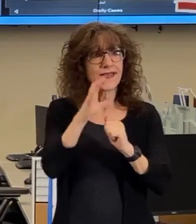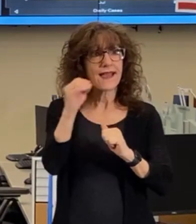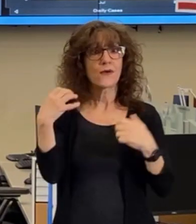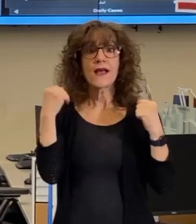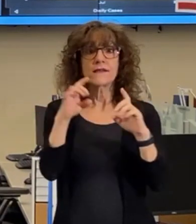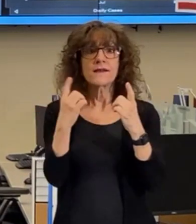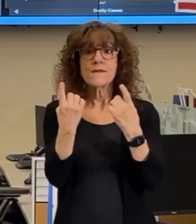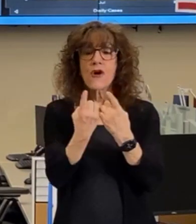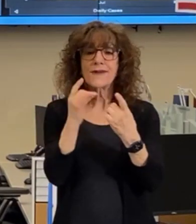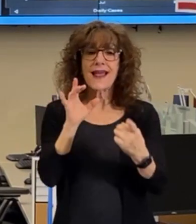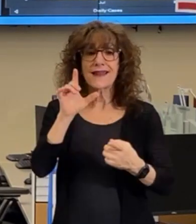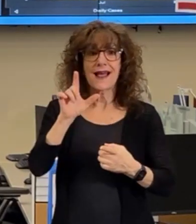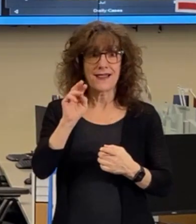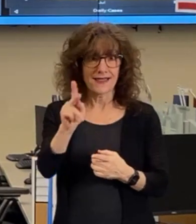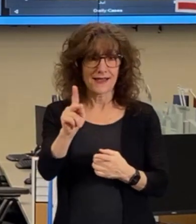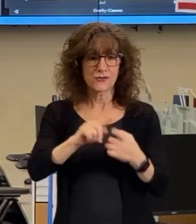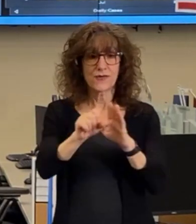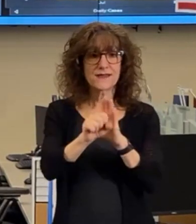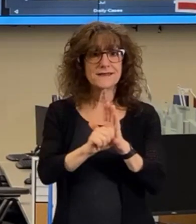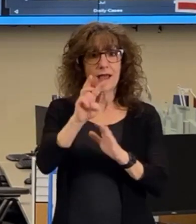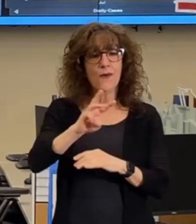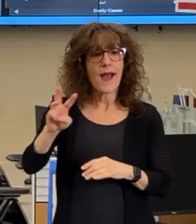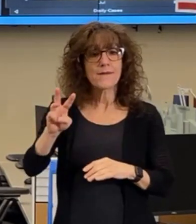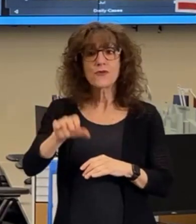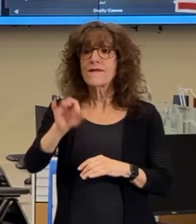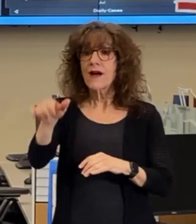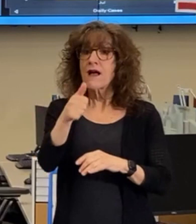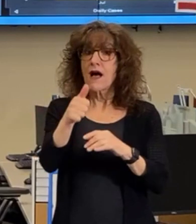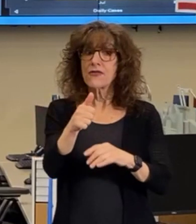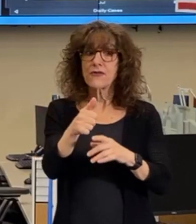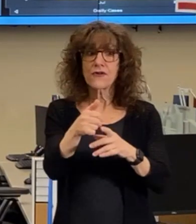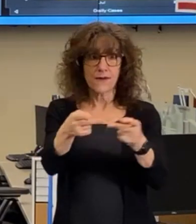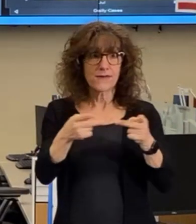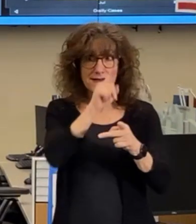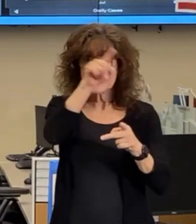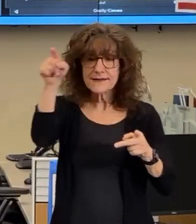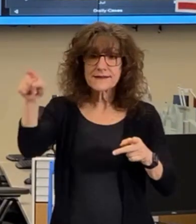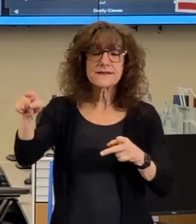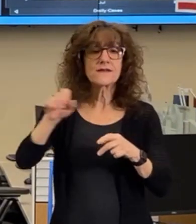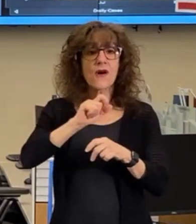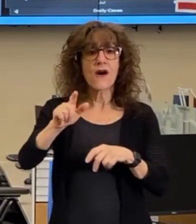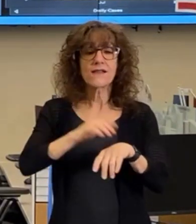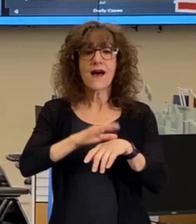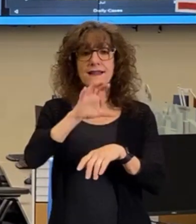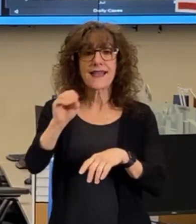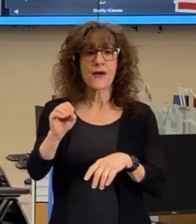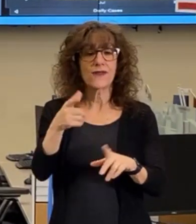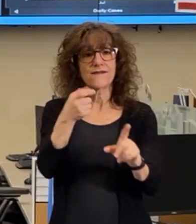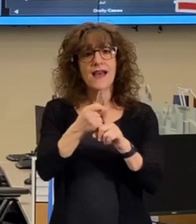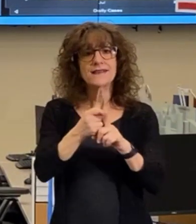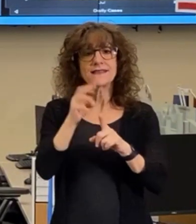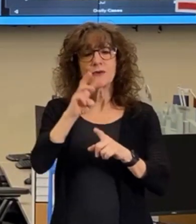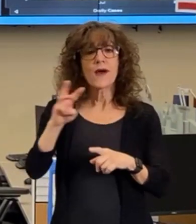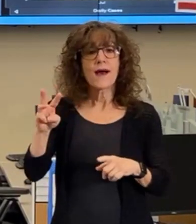department and a link to the state website where you can find other vaccination locations are all available on our county's vaccine